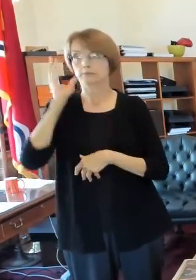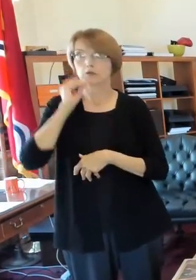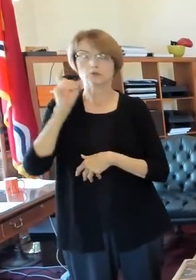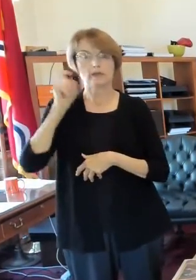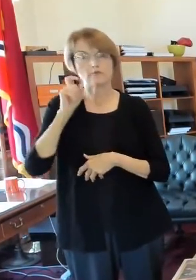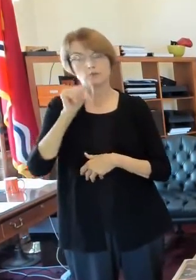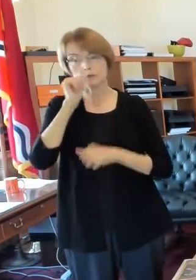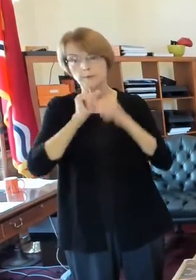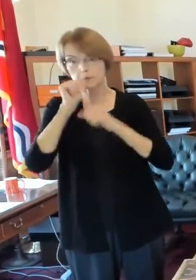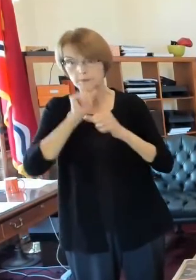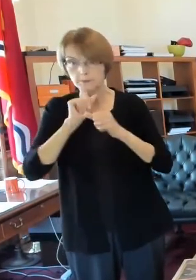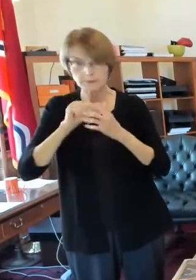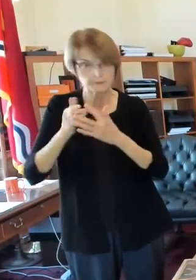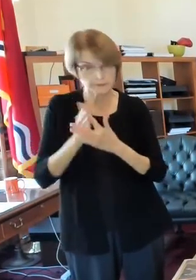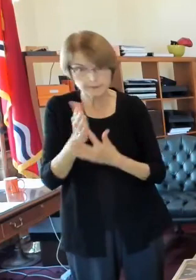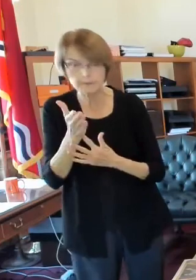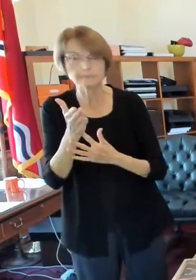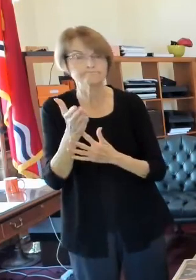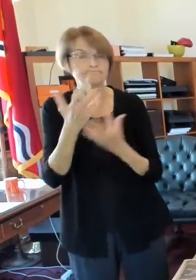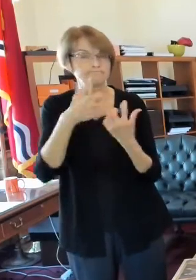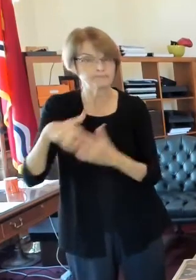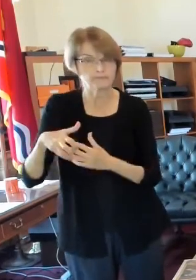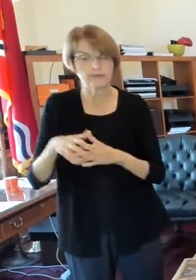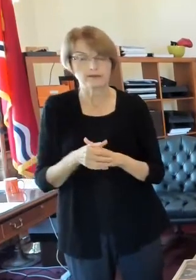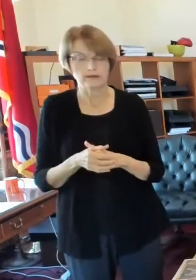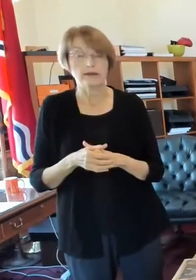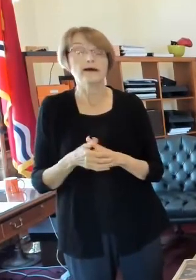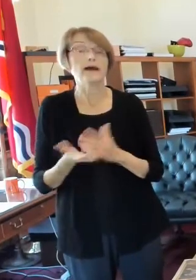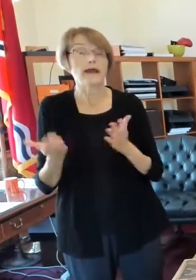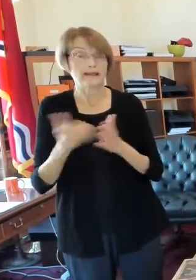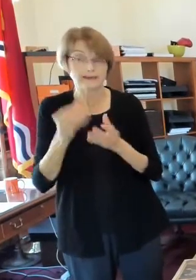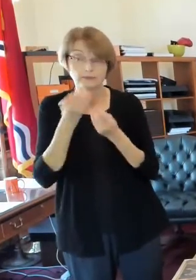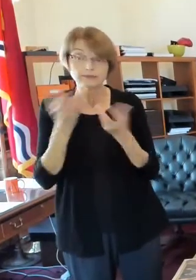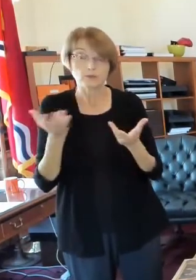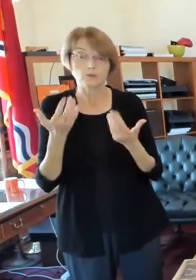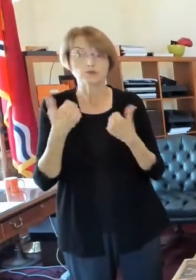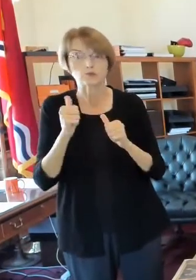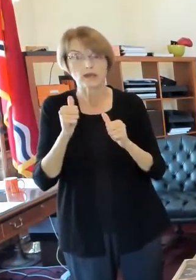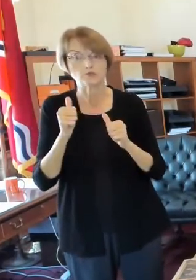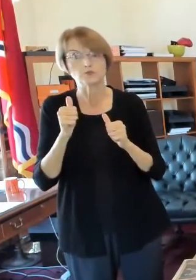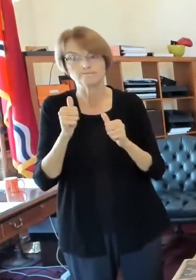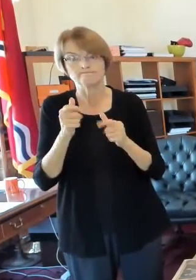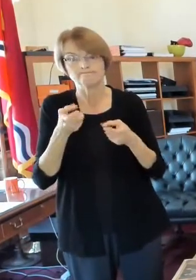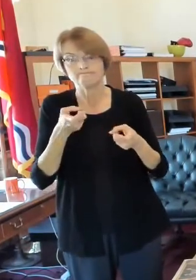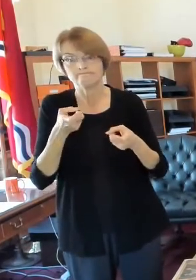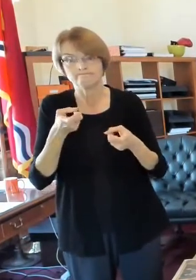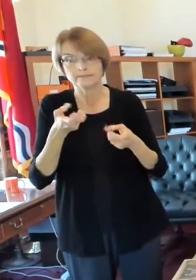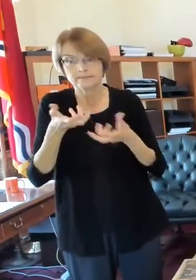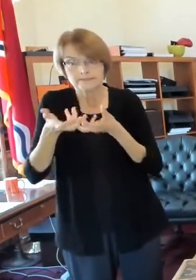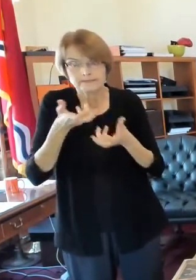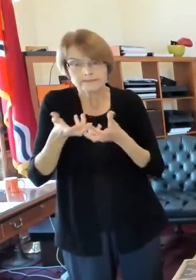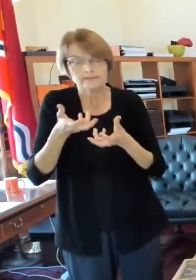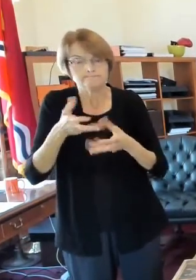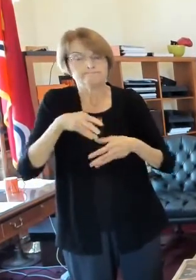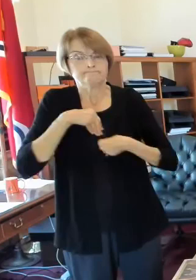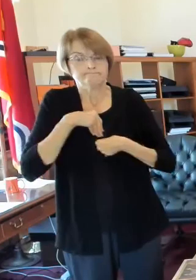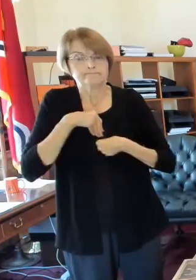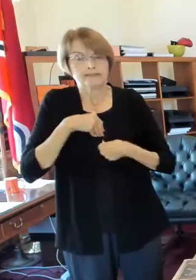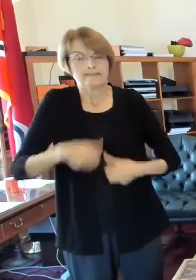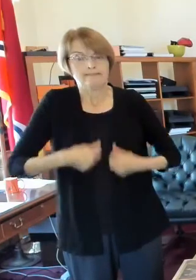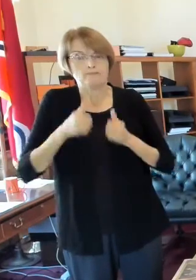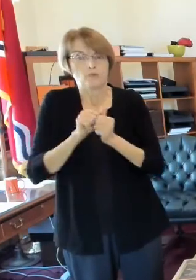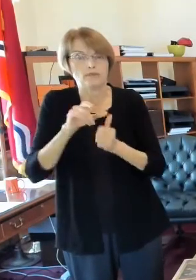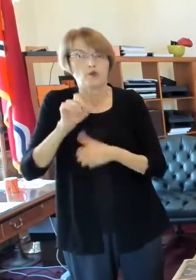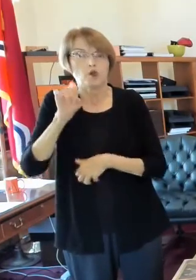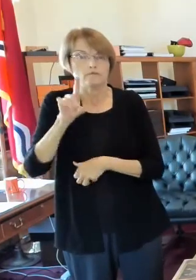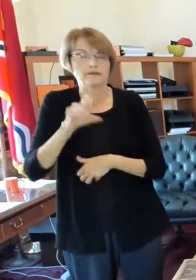many times, we are trying to learn how to coexist with COVID. Okay, so that's COVID. If